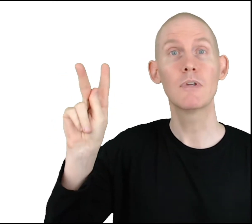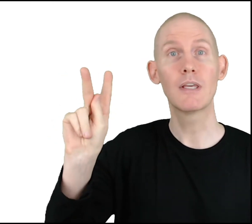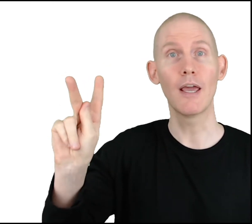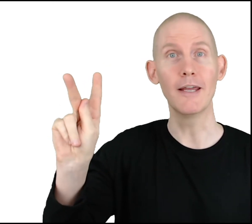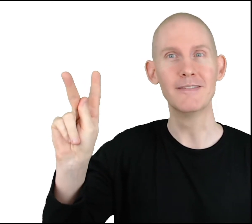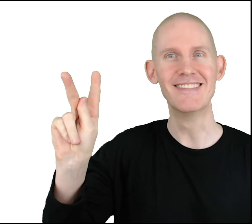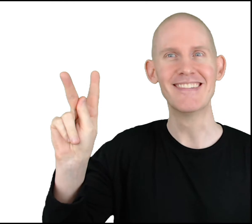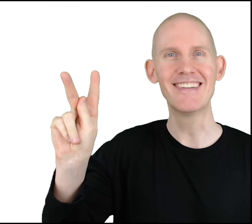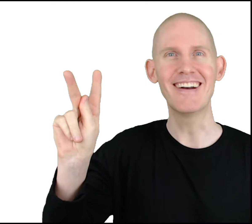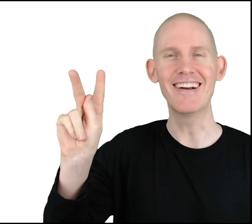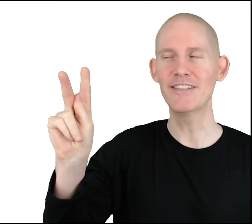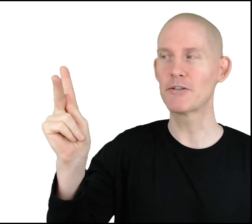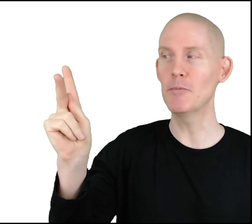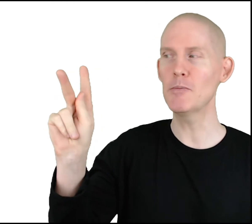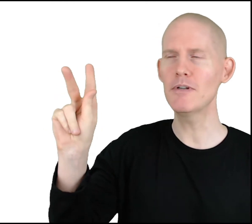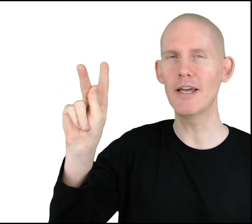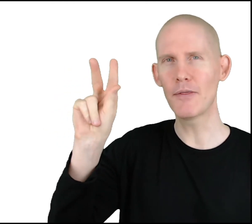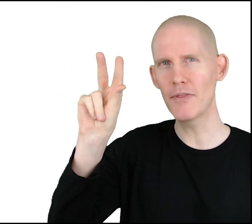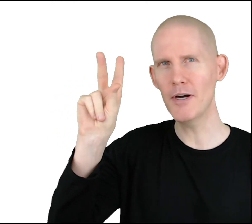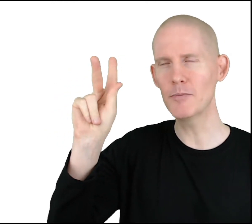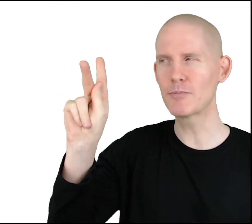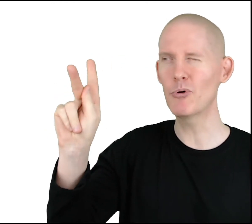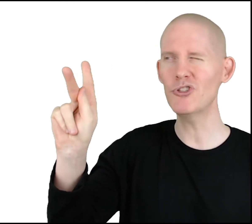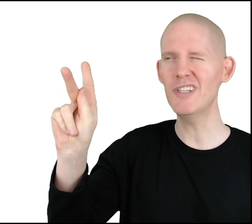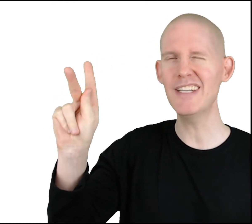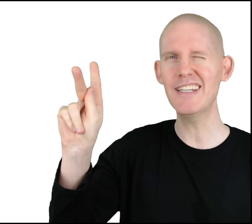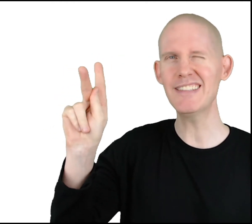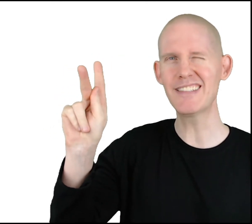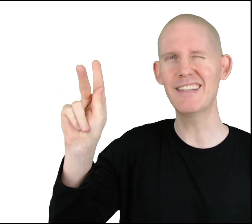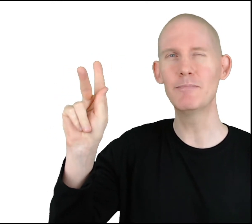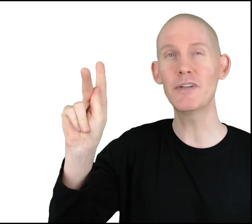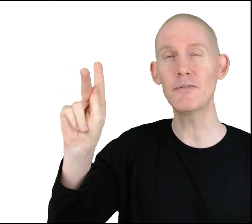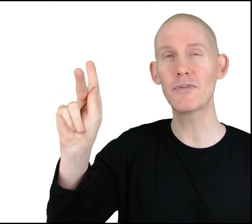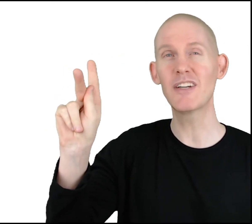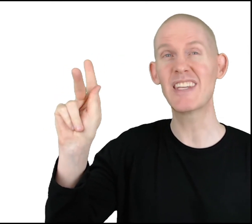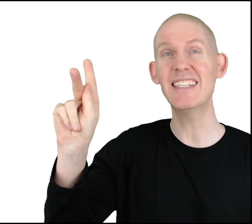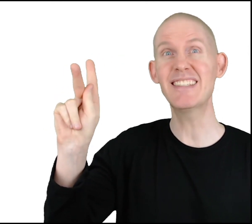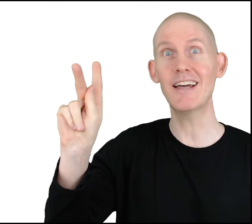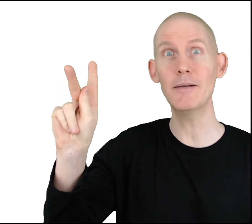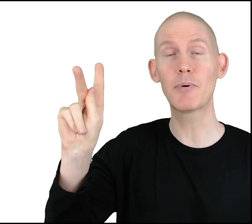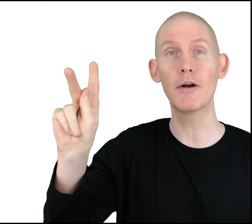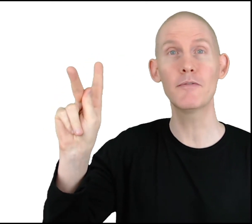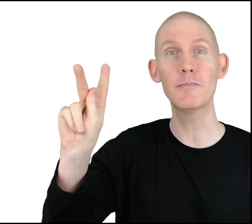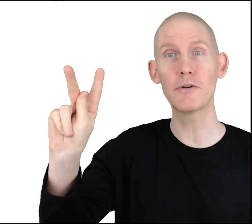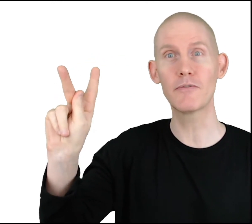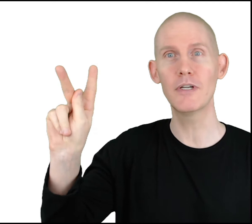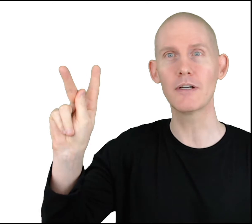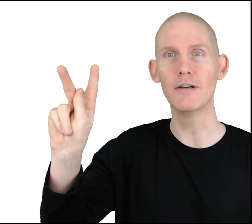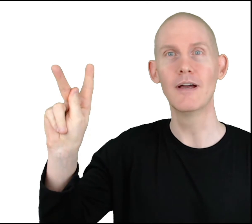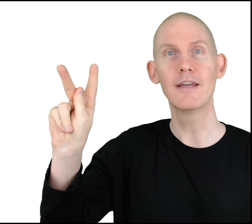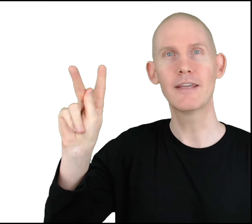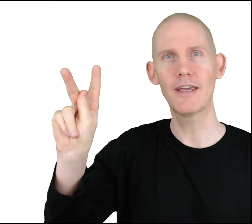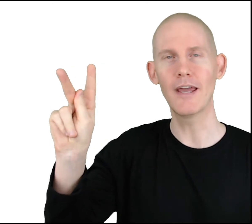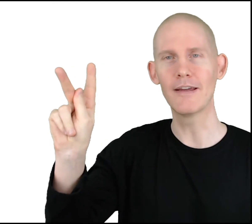K. All right, so remember that thumb is pushing against the middle finger, the inside part of the middle finger. K.